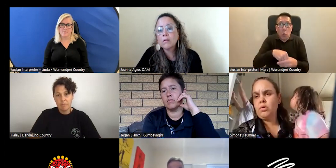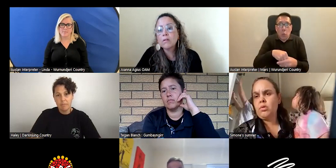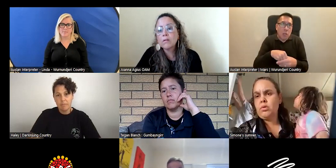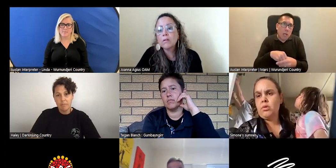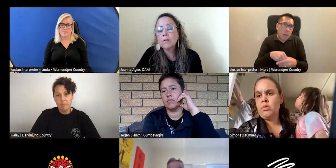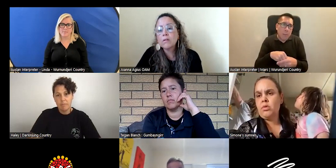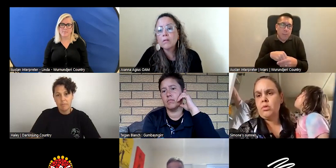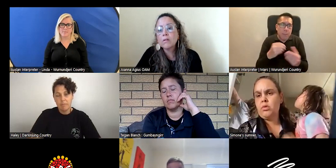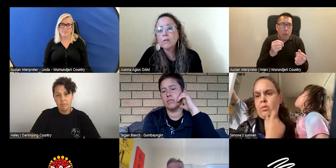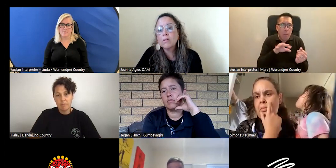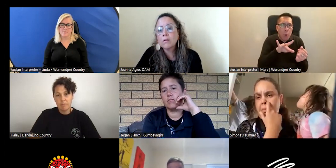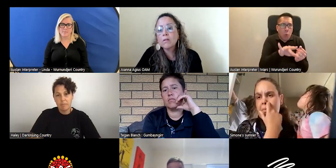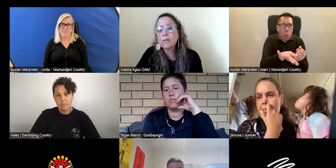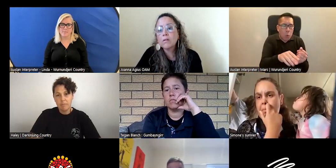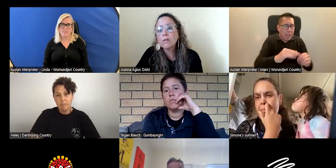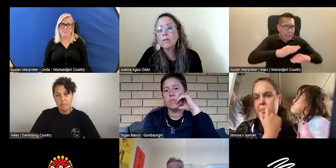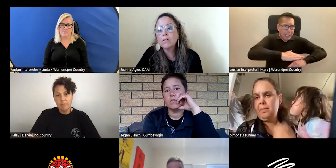encompassing multiple nation groups.